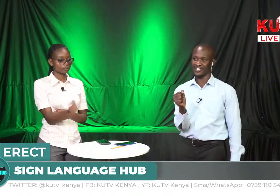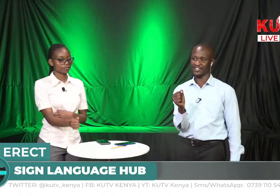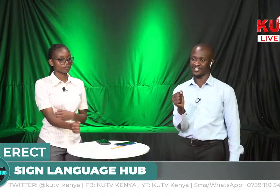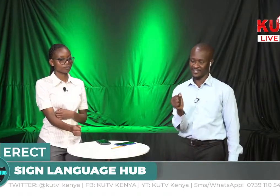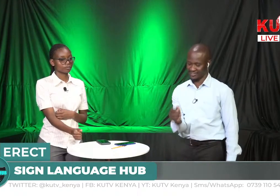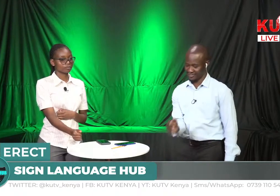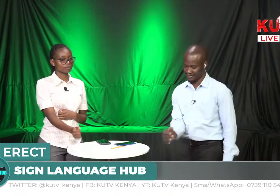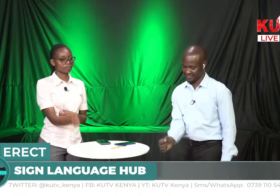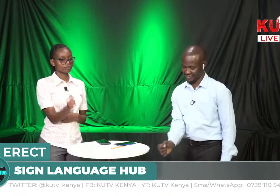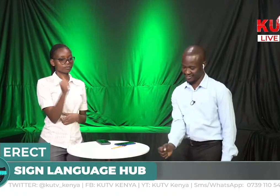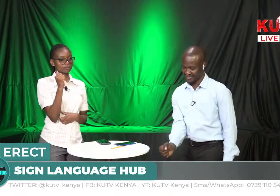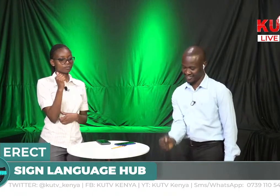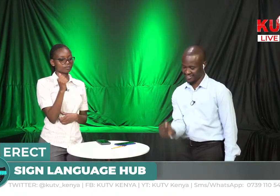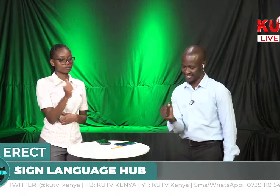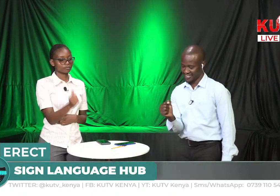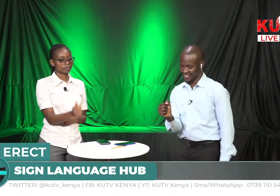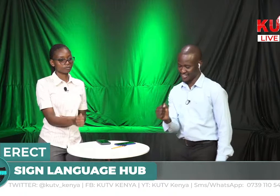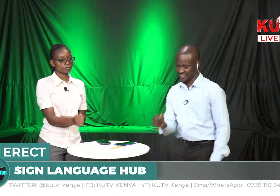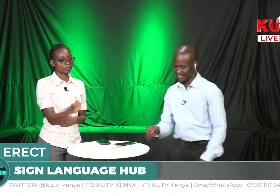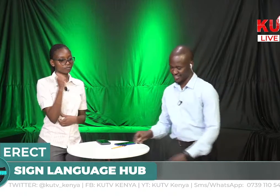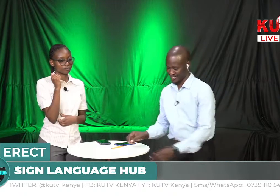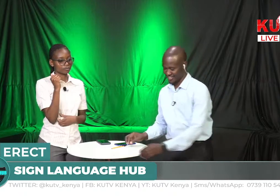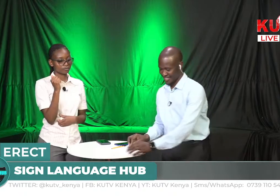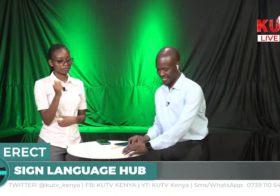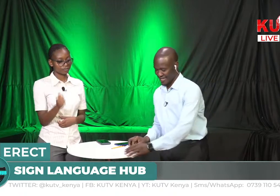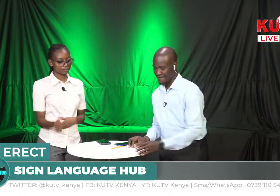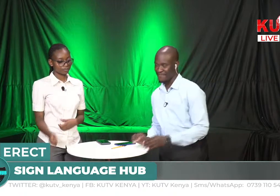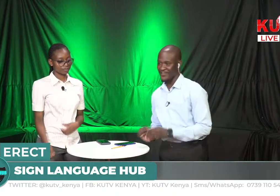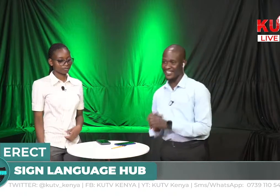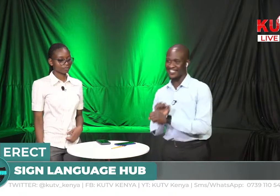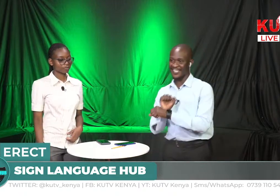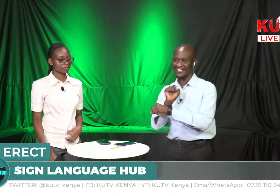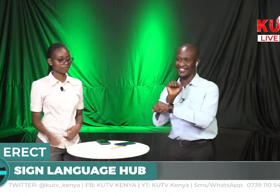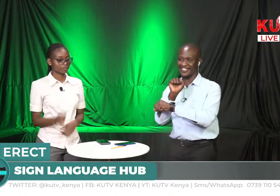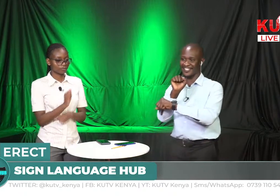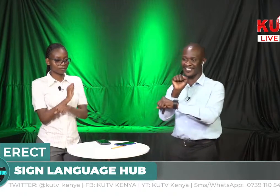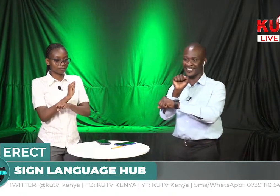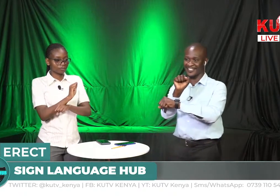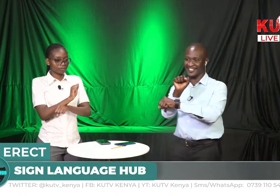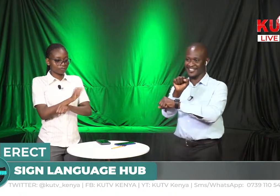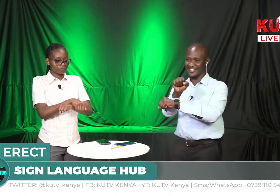Erect. Erect. Feces.